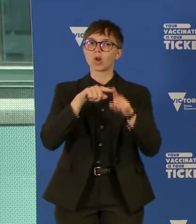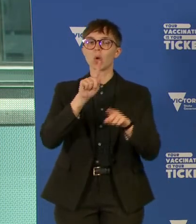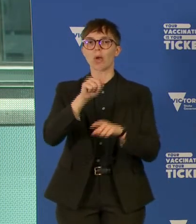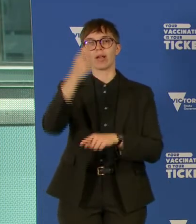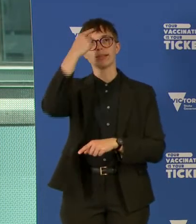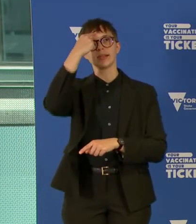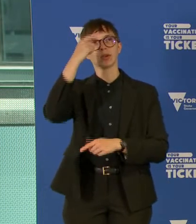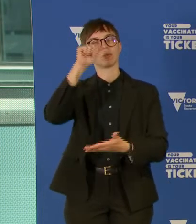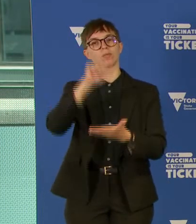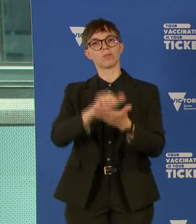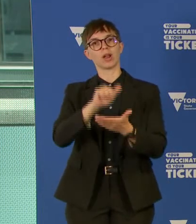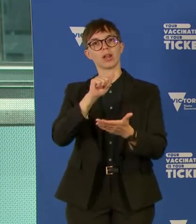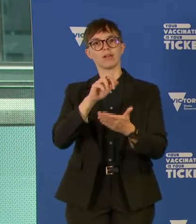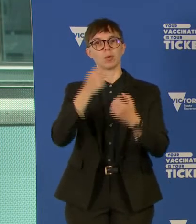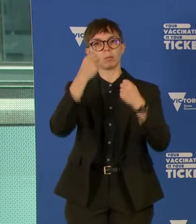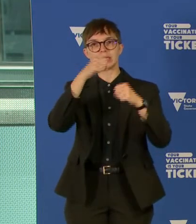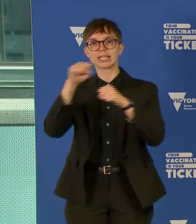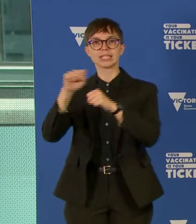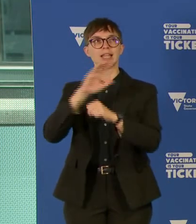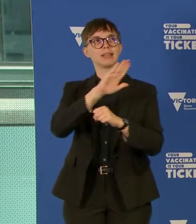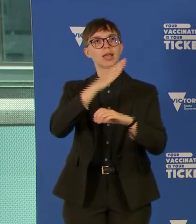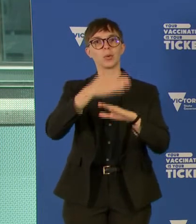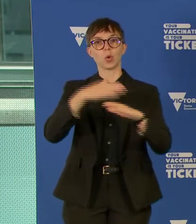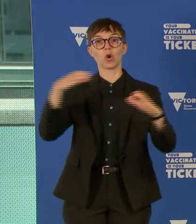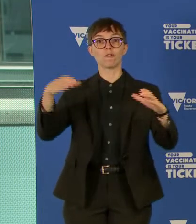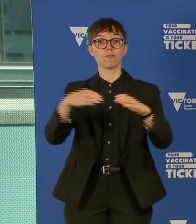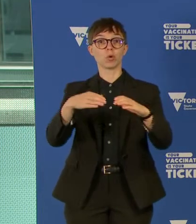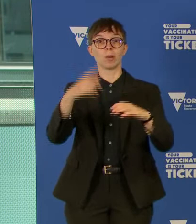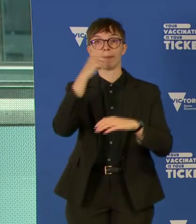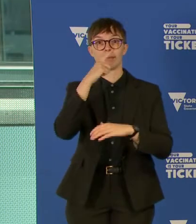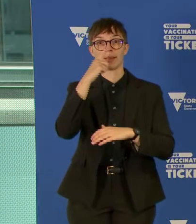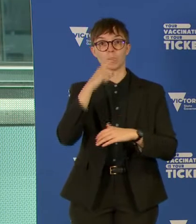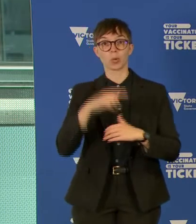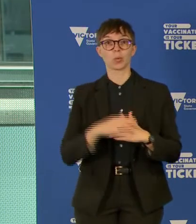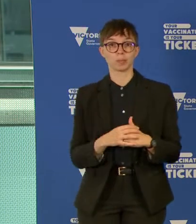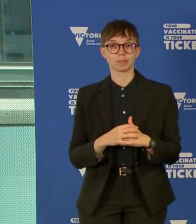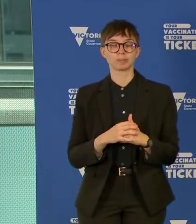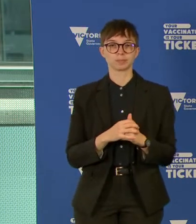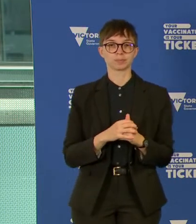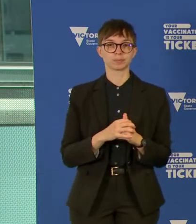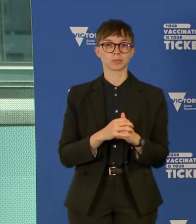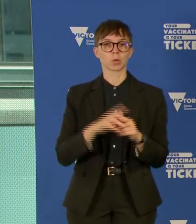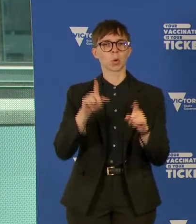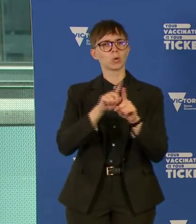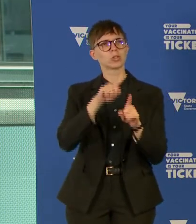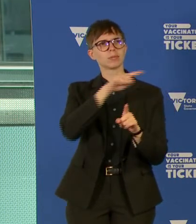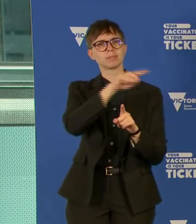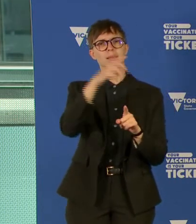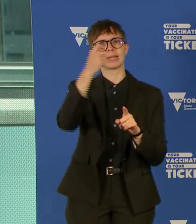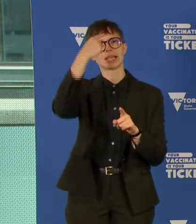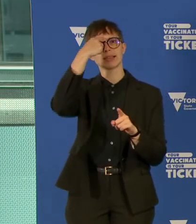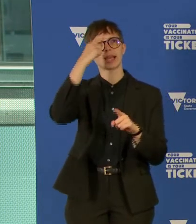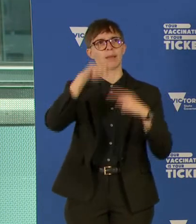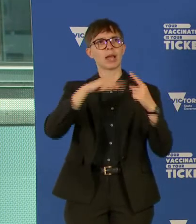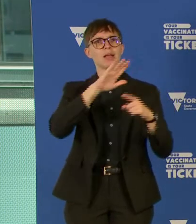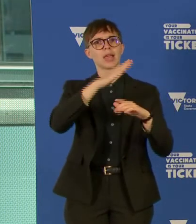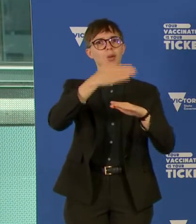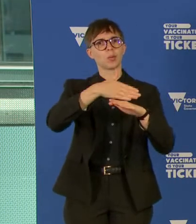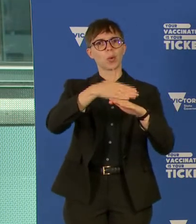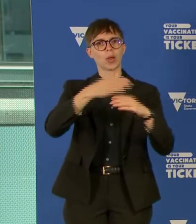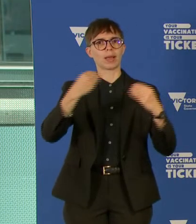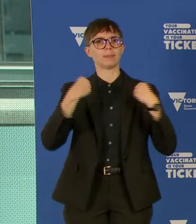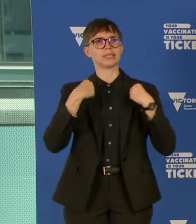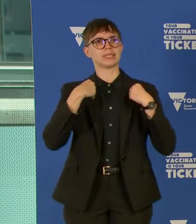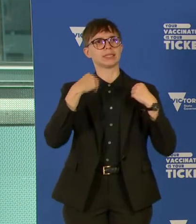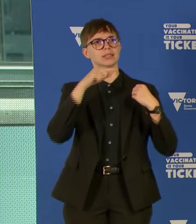manage the health and safety of their workforce and, to the extent feasible, the general community. So the conditions for close contacts